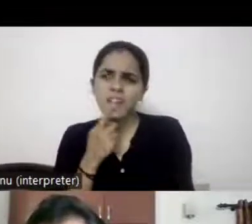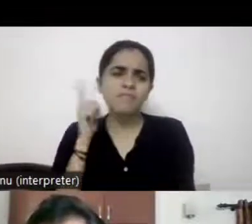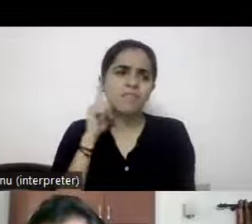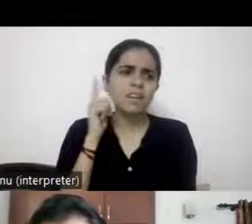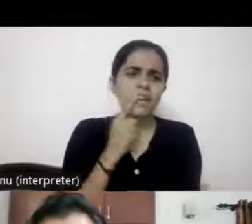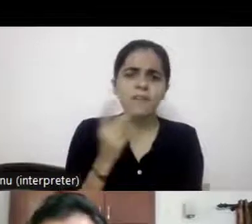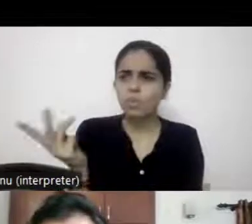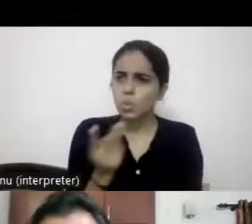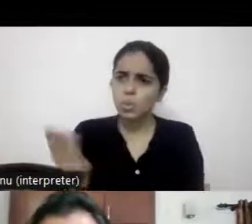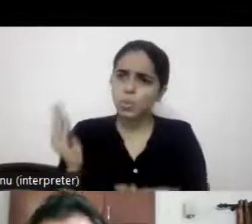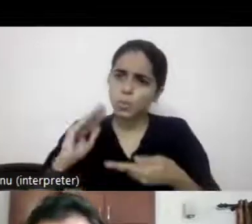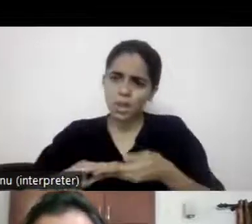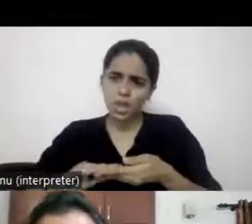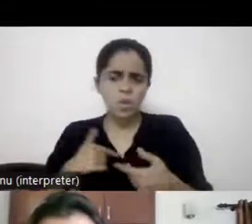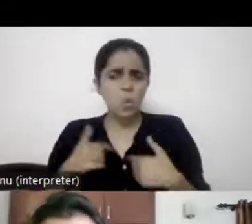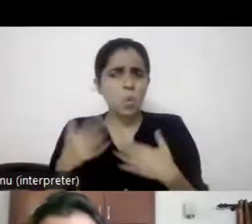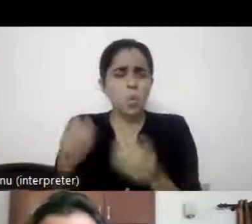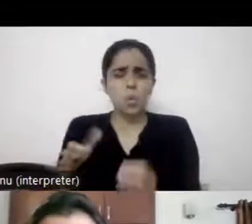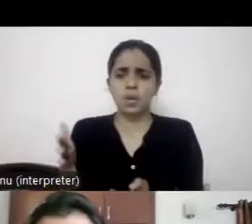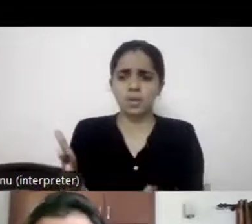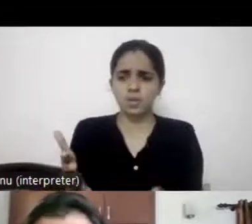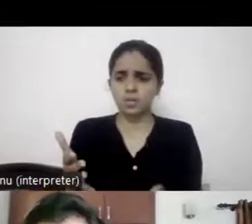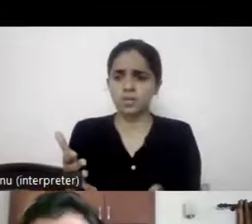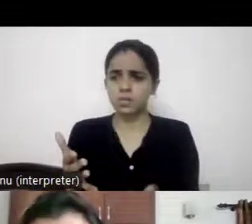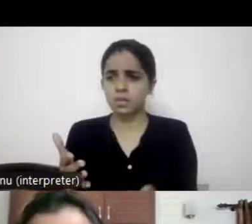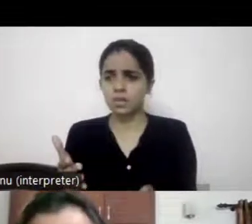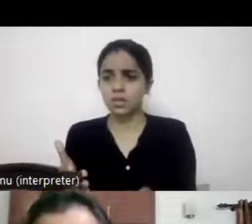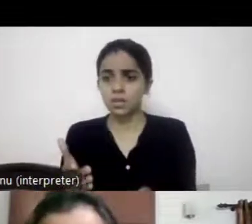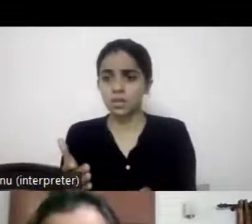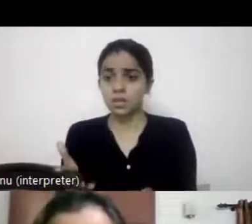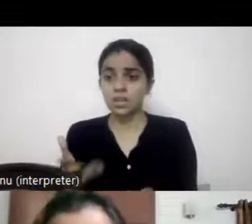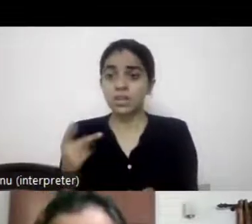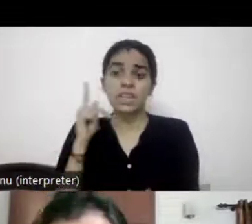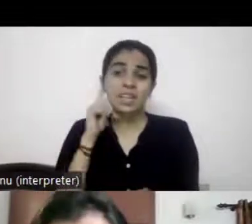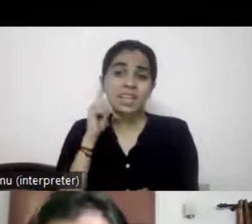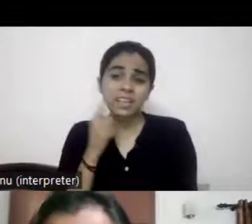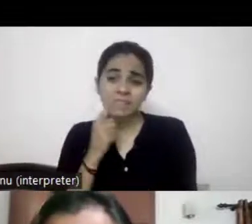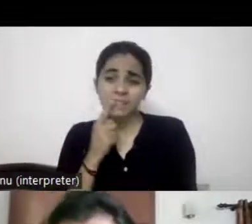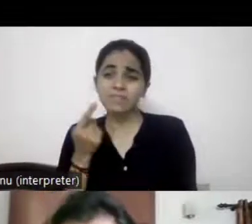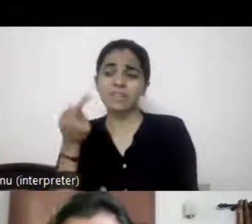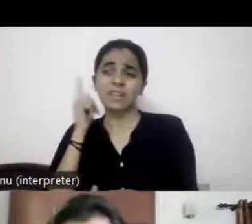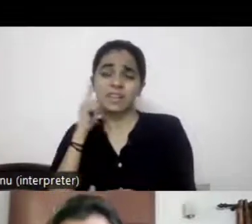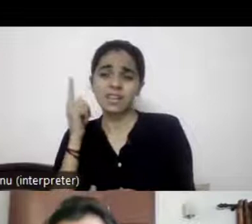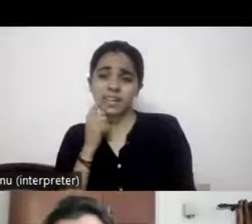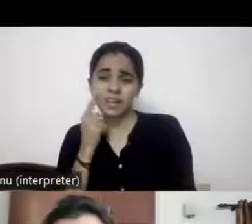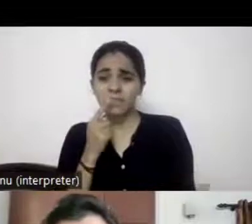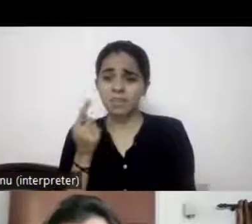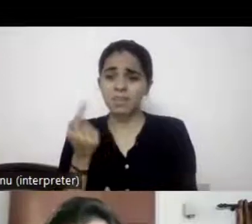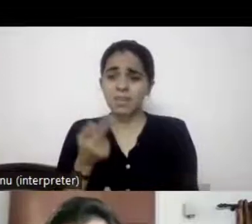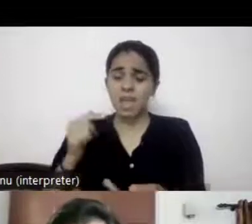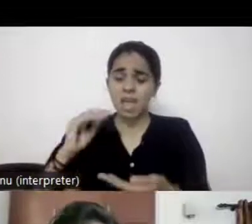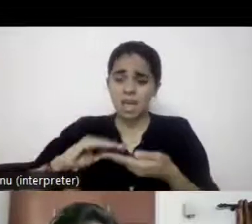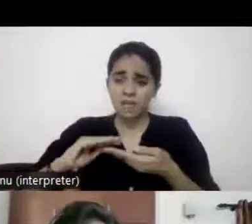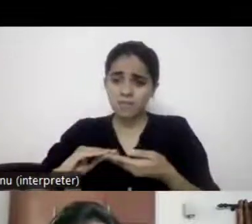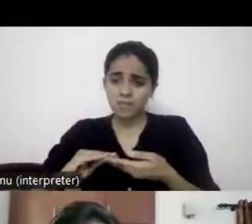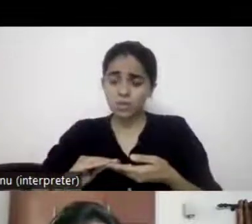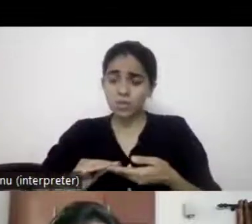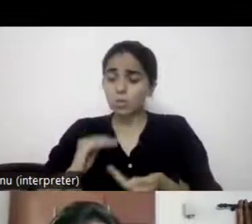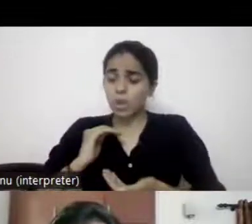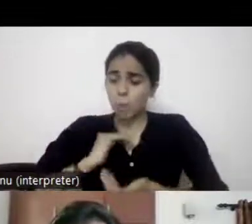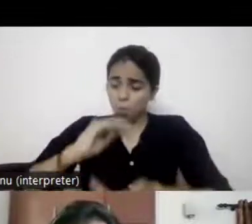because it would lead to a race of of more deaf people in this